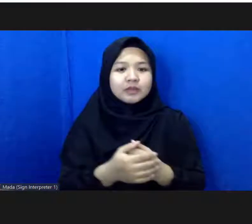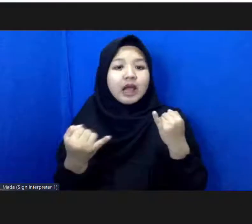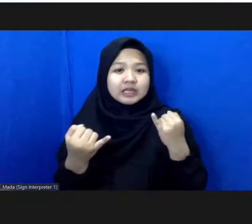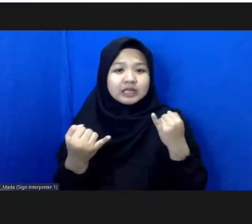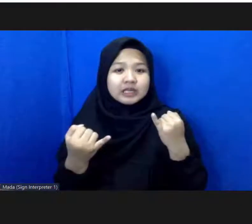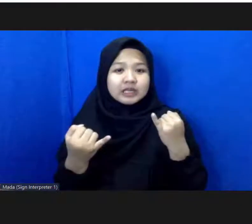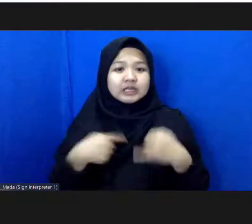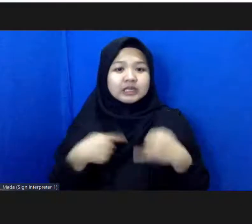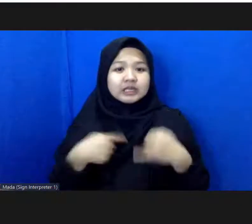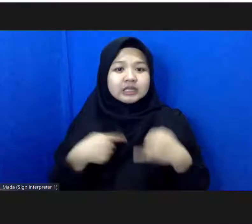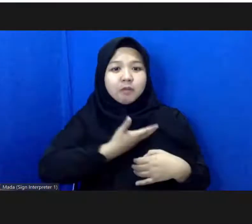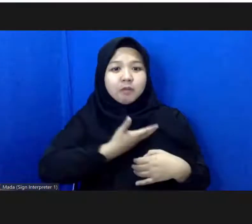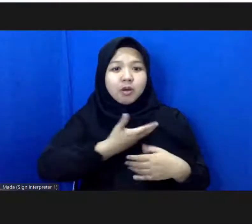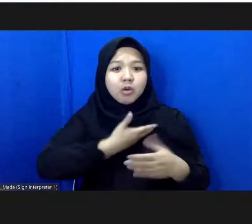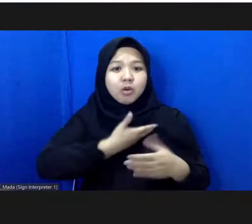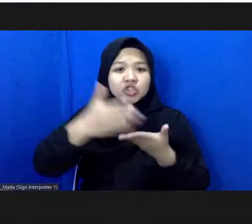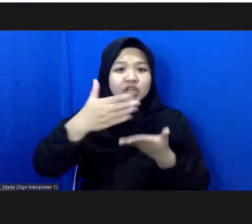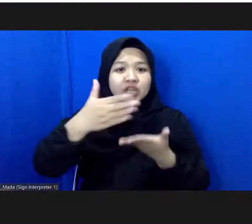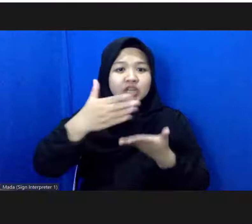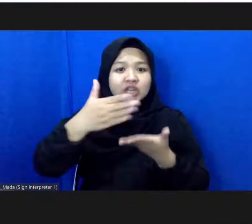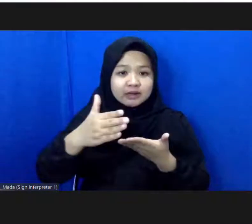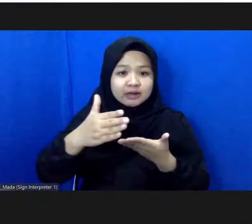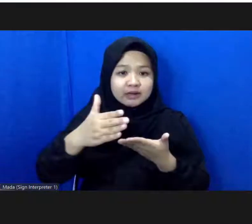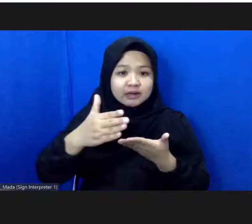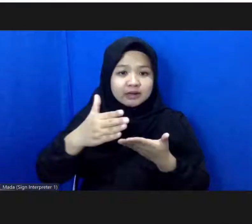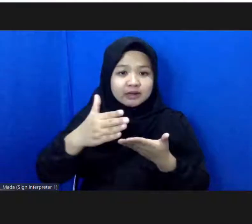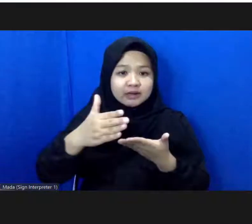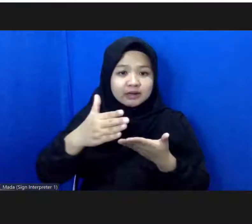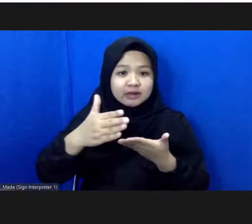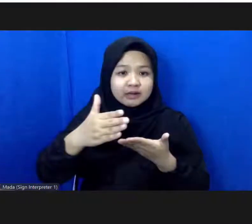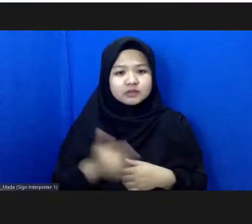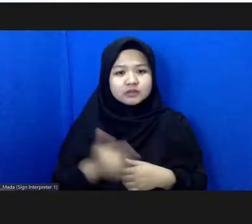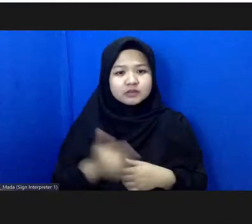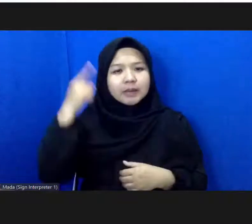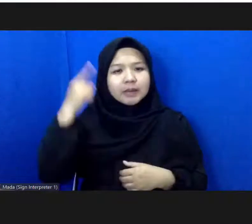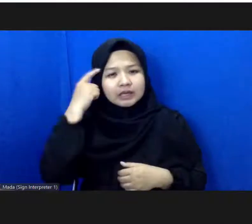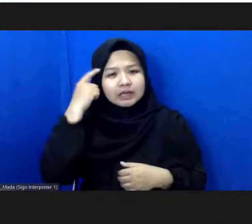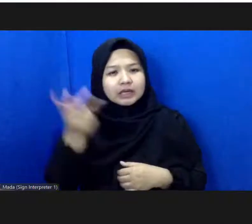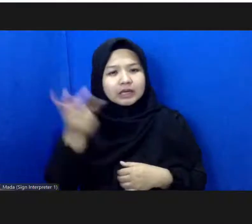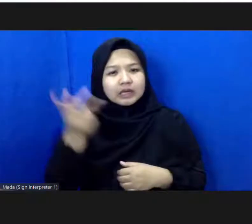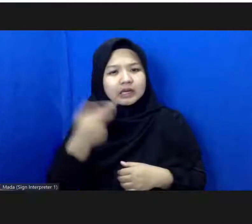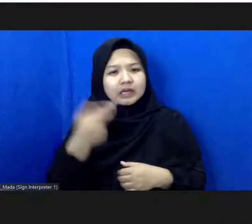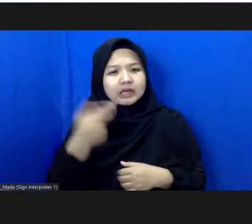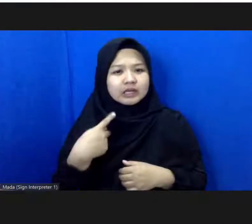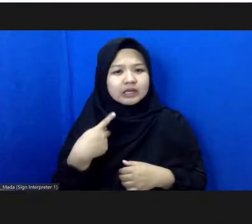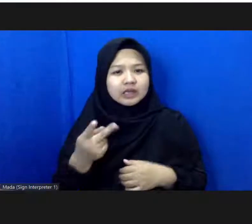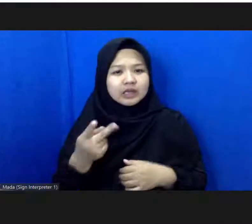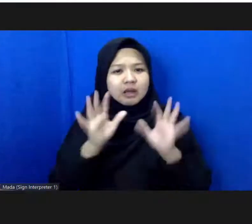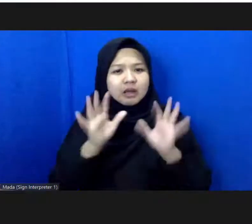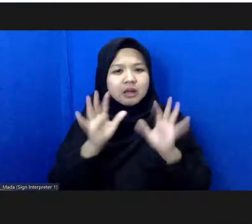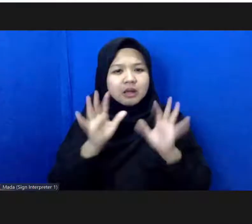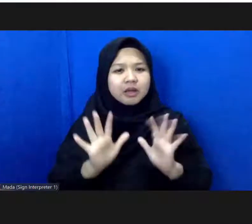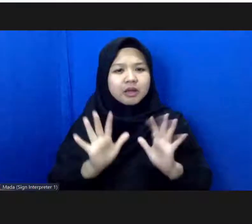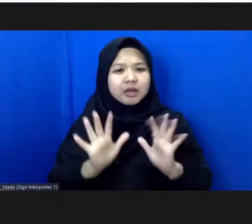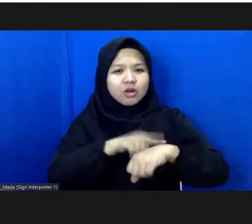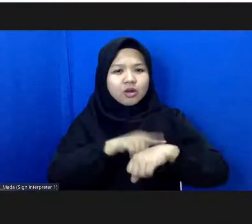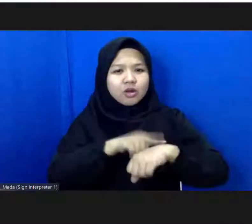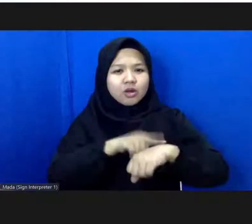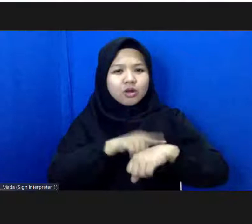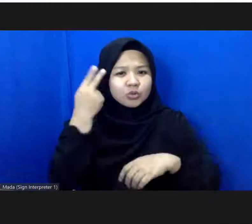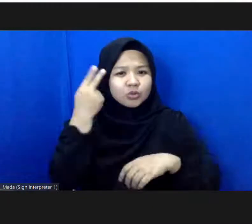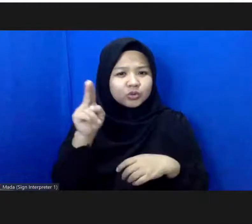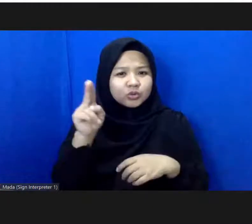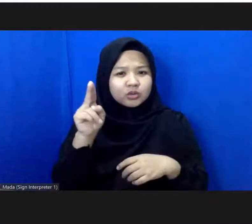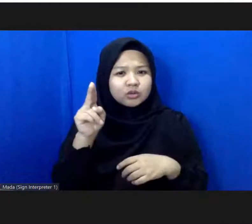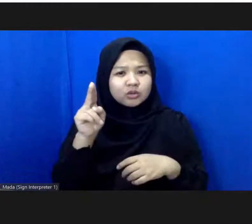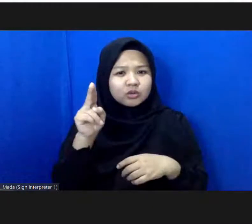of share is I think we most of the time we say that we know what are the risks